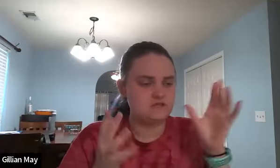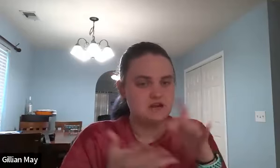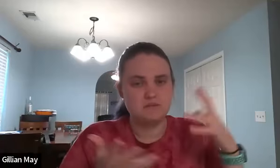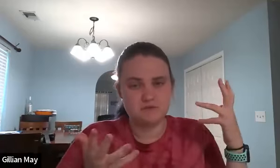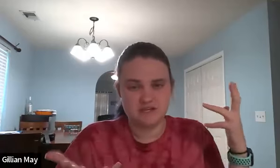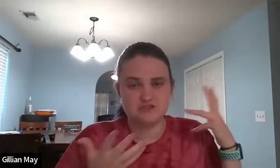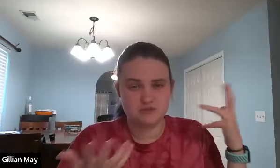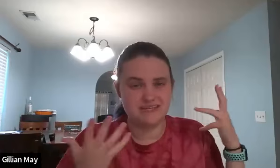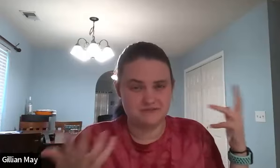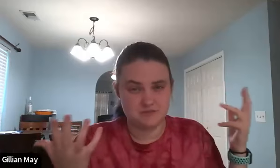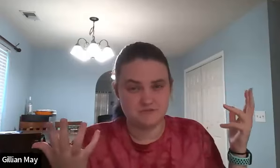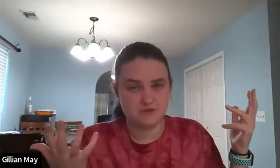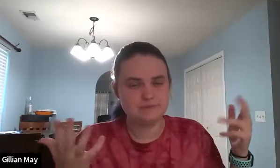kind of a big one because there's so many different types of food.